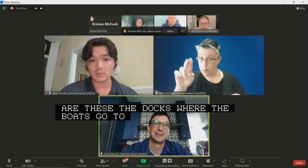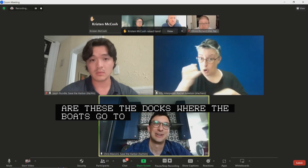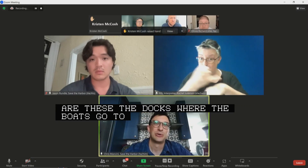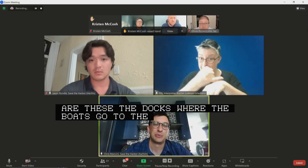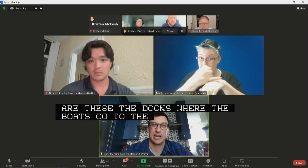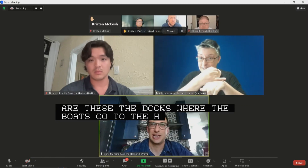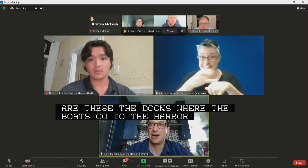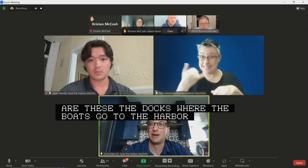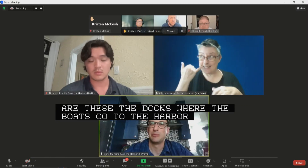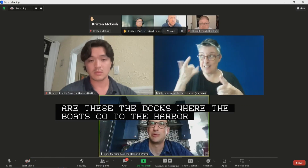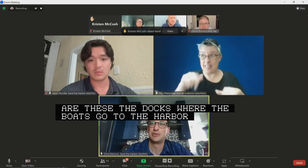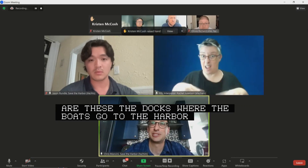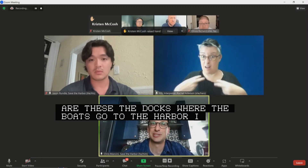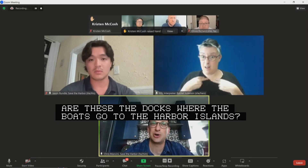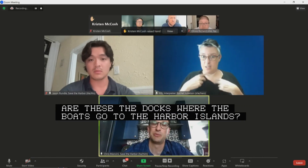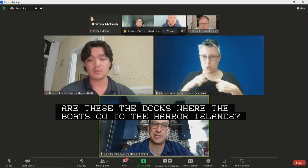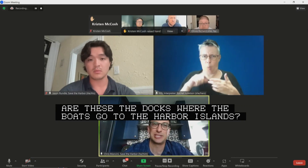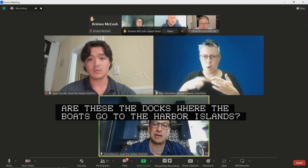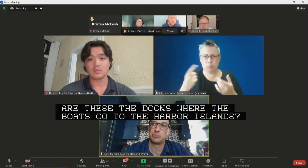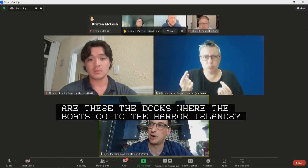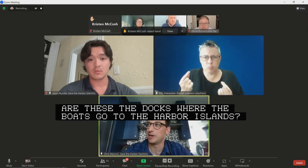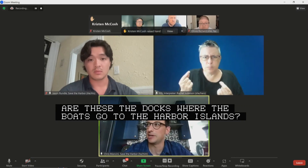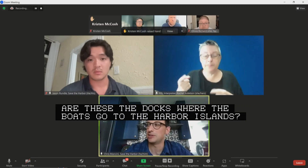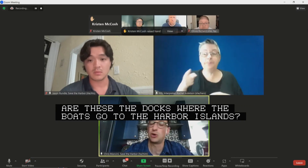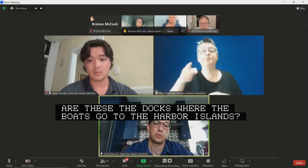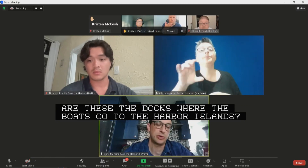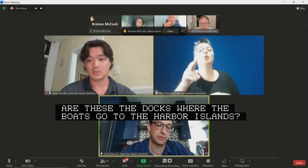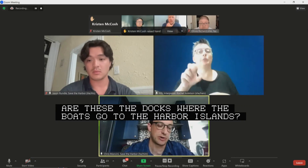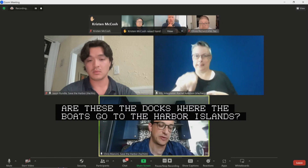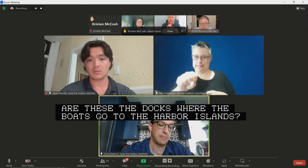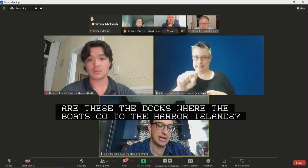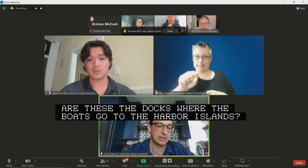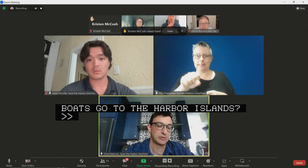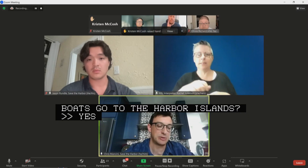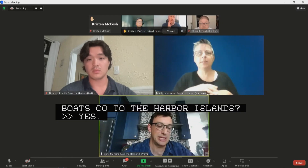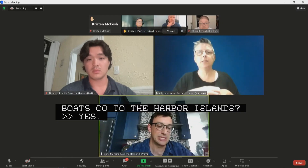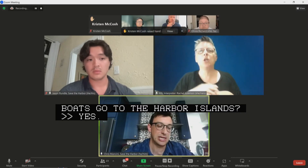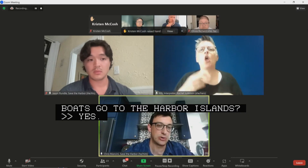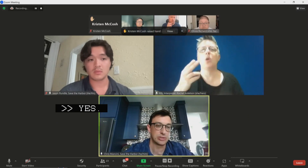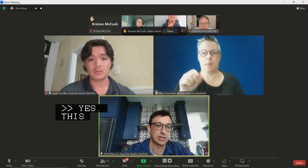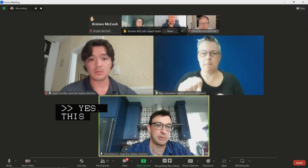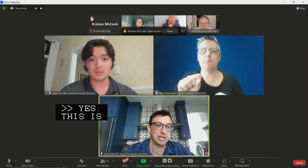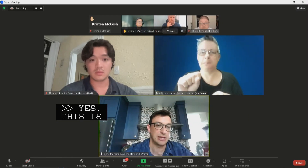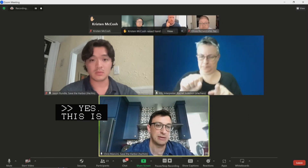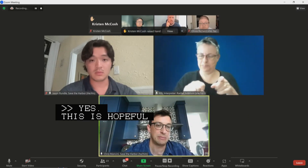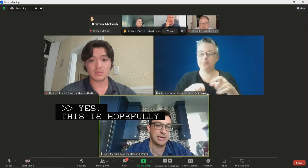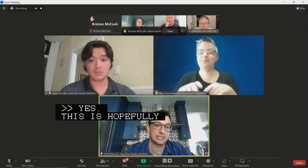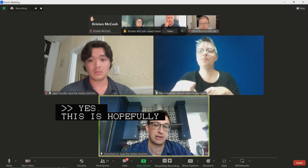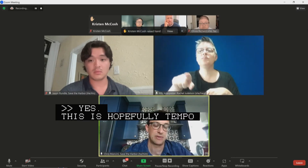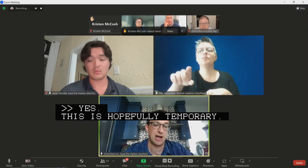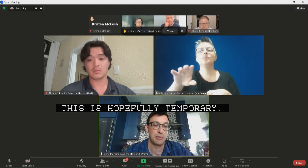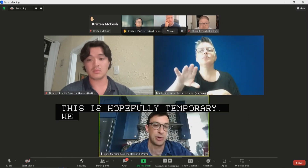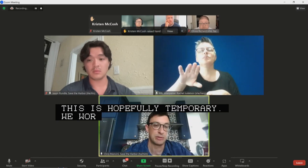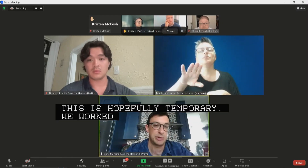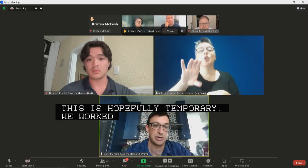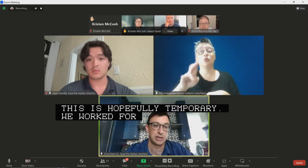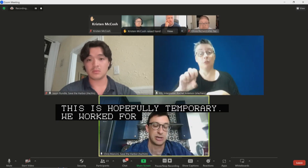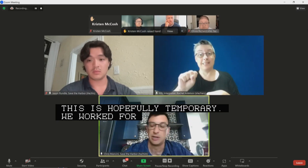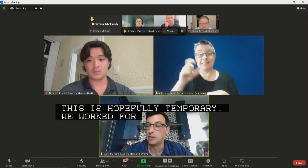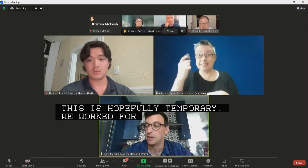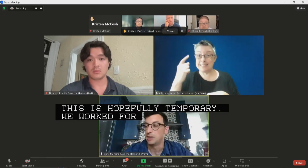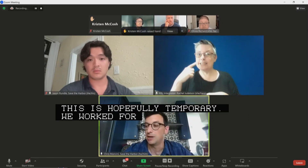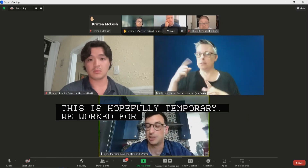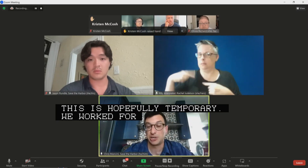that. Right. This is hopefully a temporary. So we've worked for many years with the Bay State Cruise Company, based out of Commonwealth